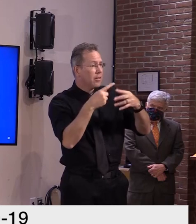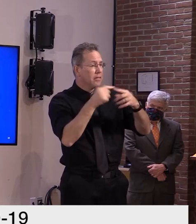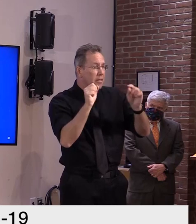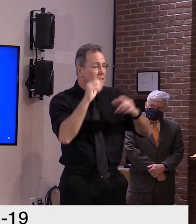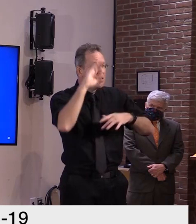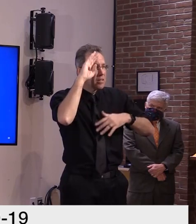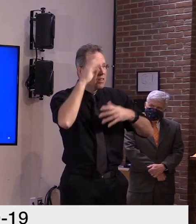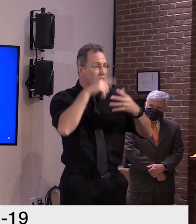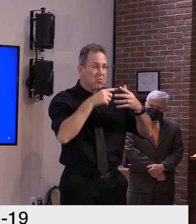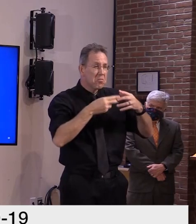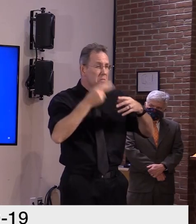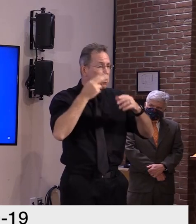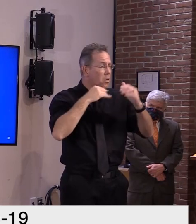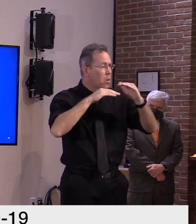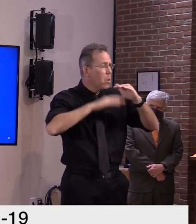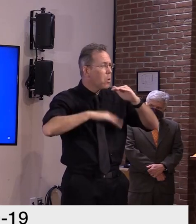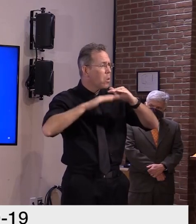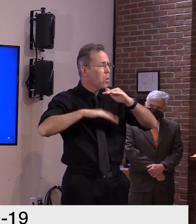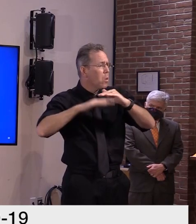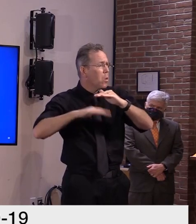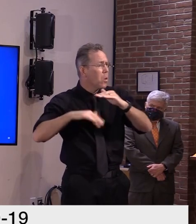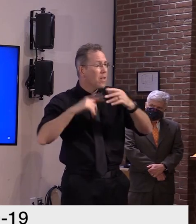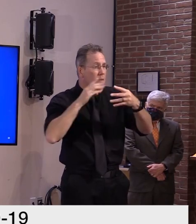little notch, and that's it.